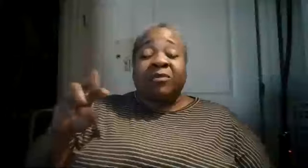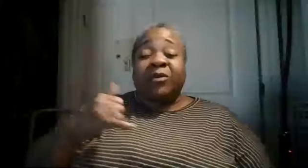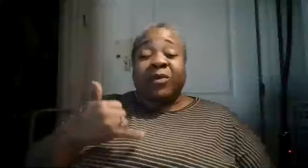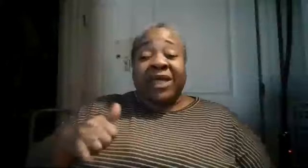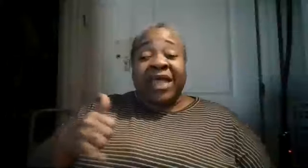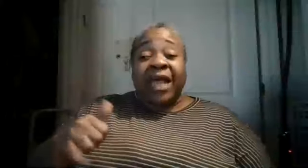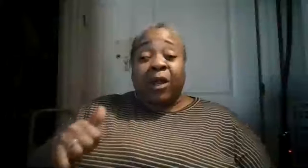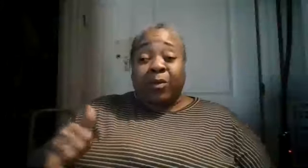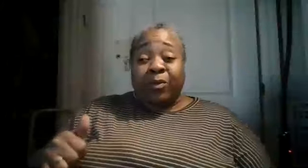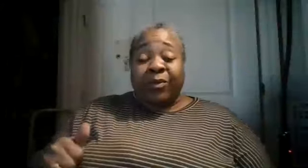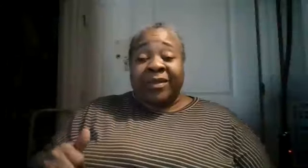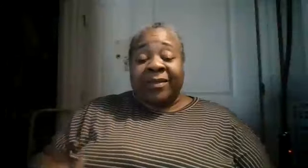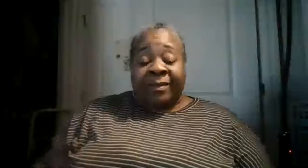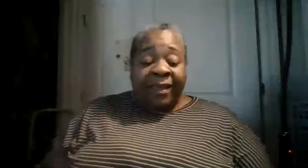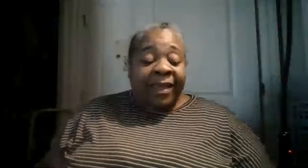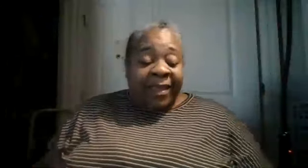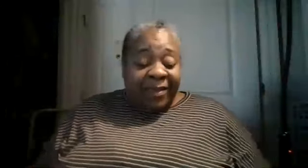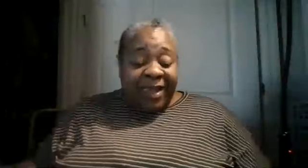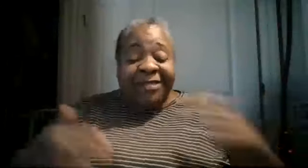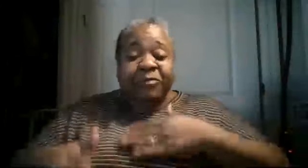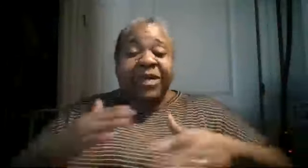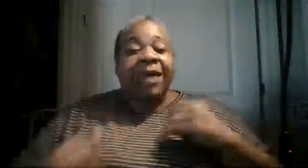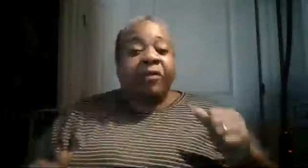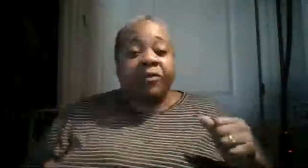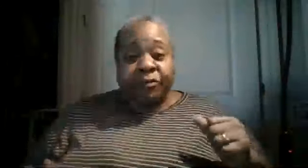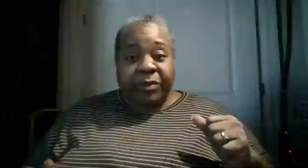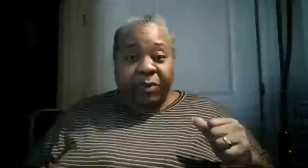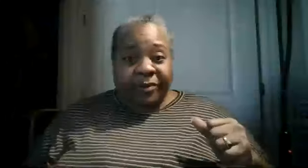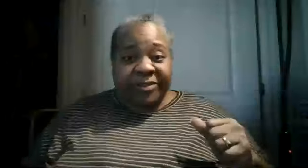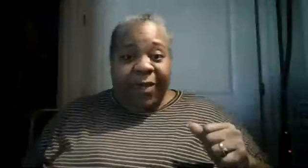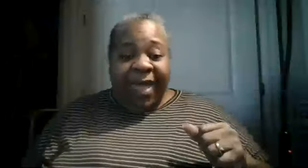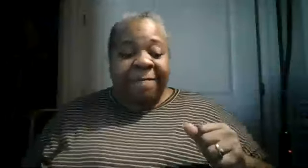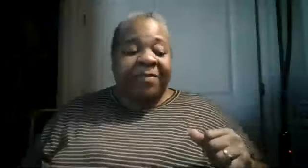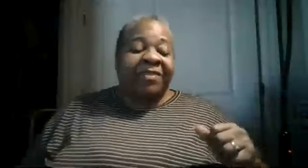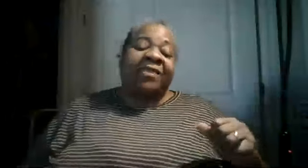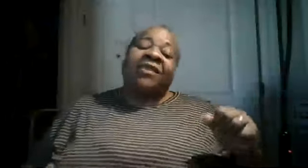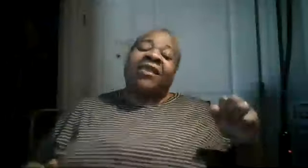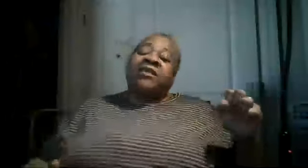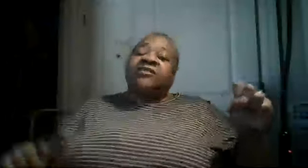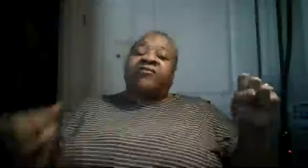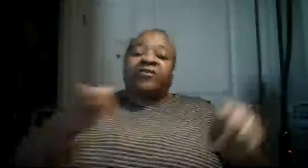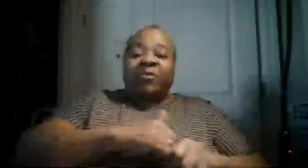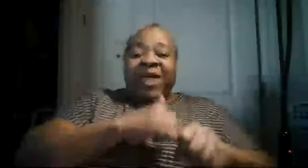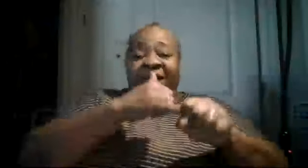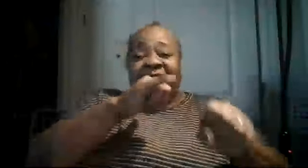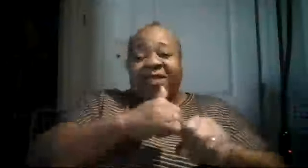Y-E-L-L-O-W. Yellow. Okay, let's recap those three words, okay? So first we have